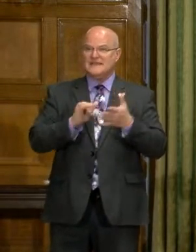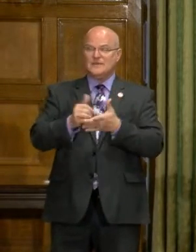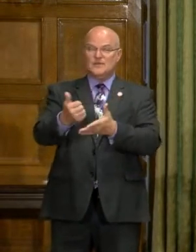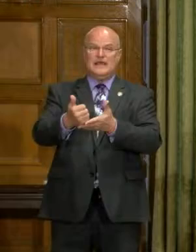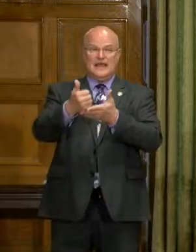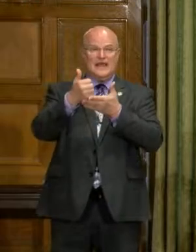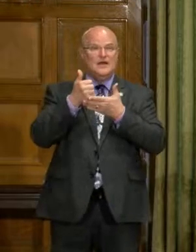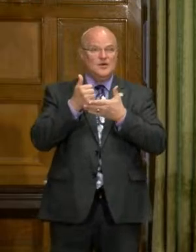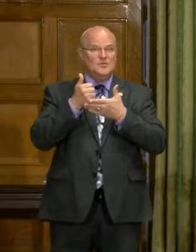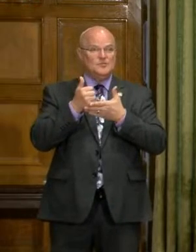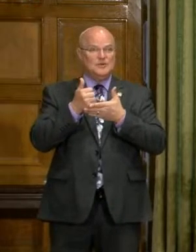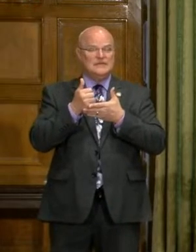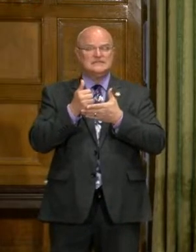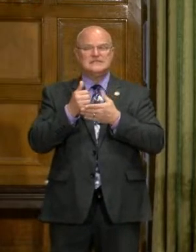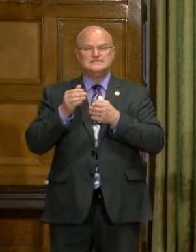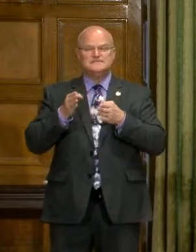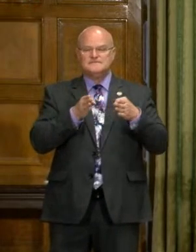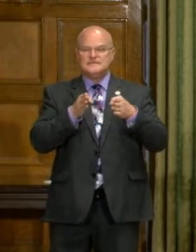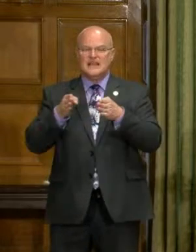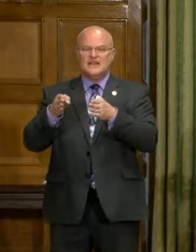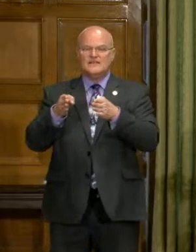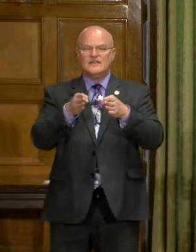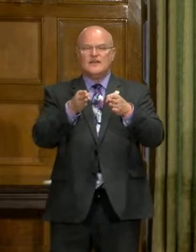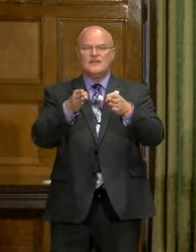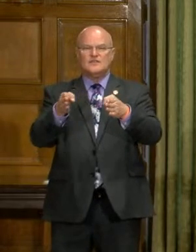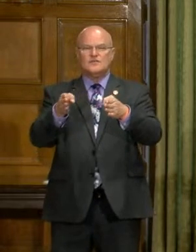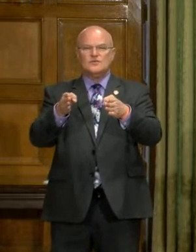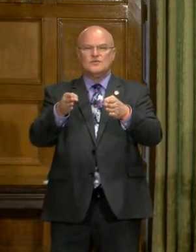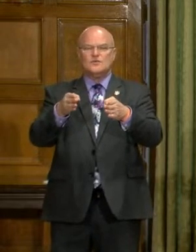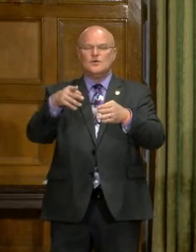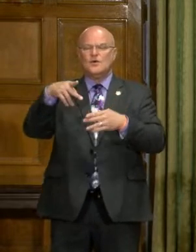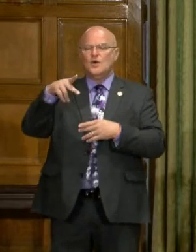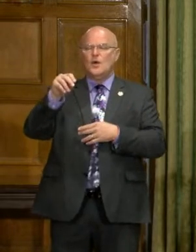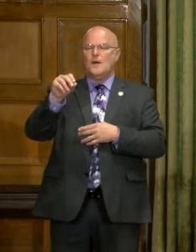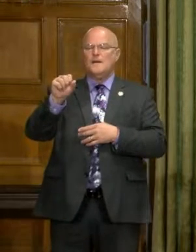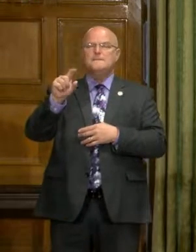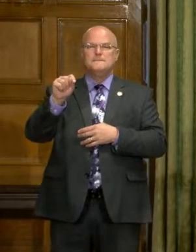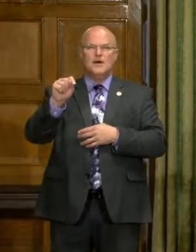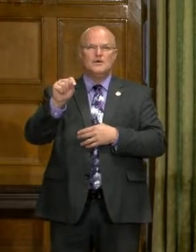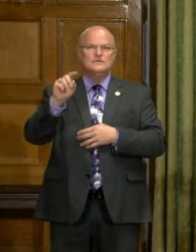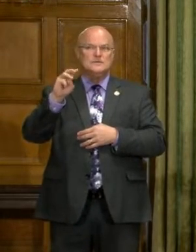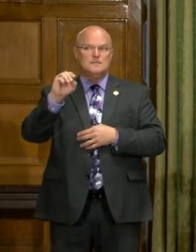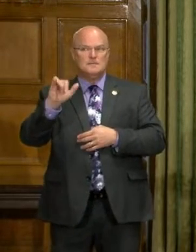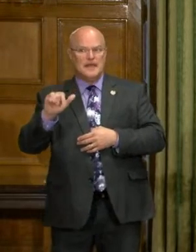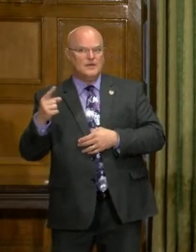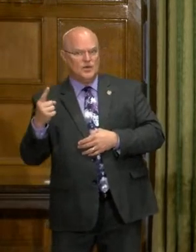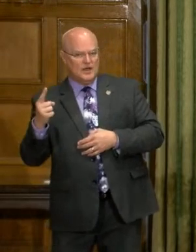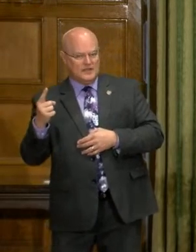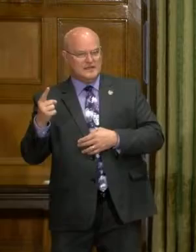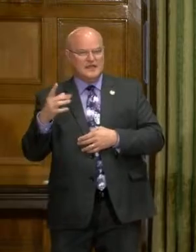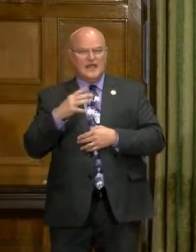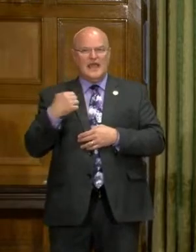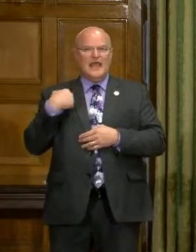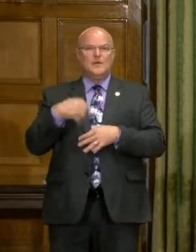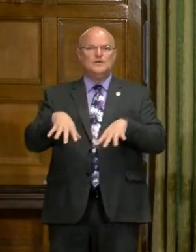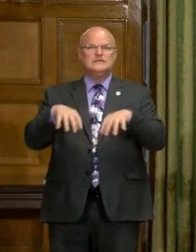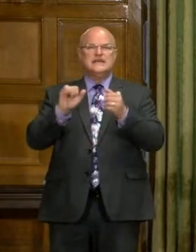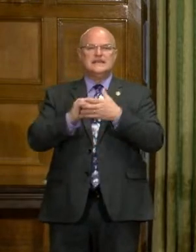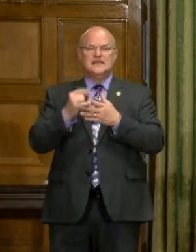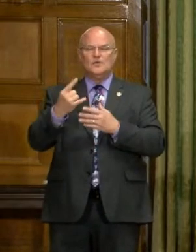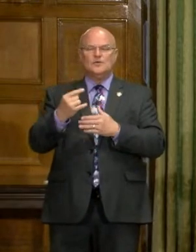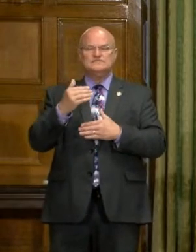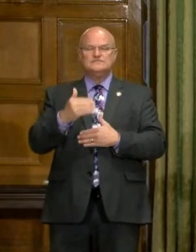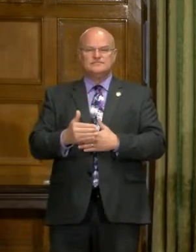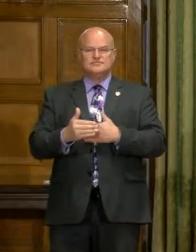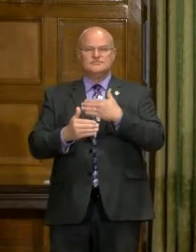that will help us navigate post May 1 time frame, and we'll take that one